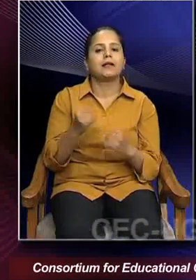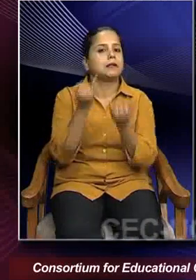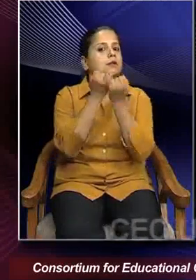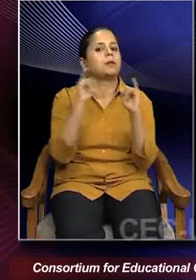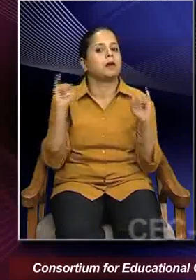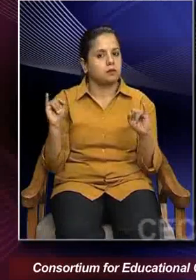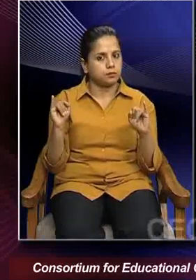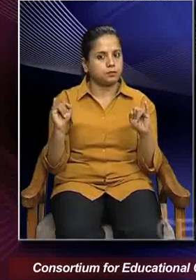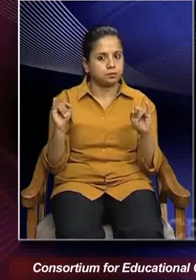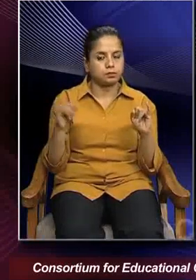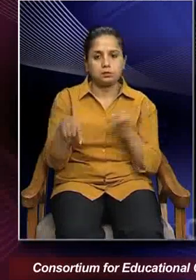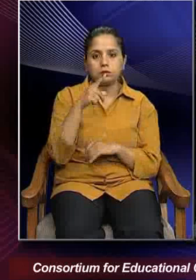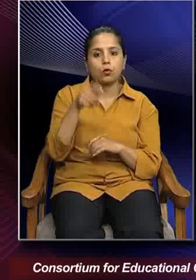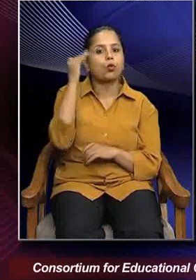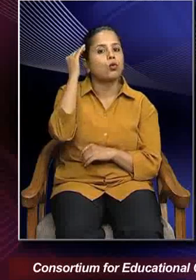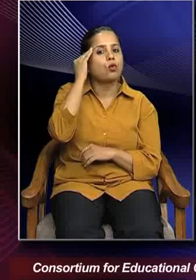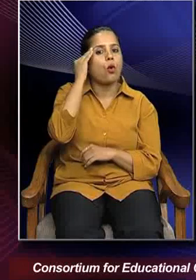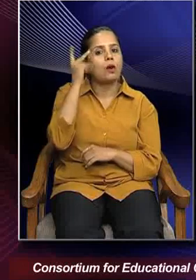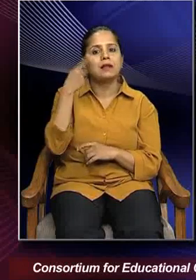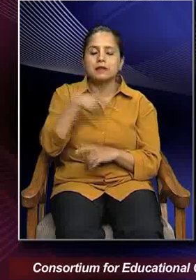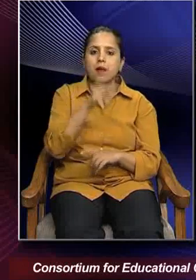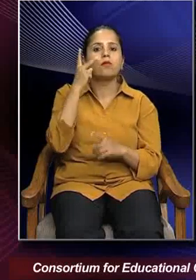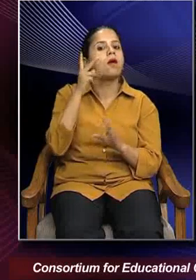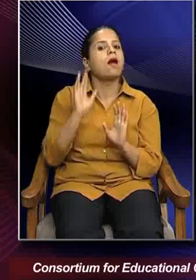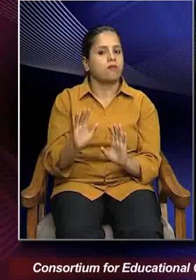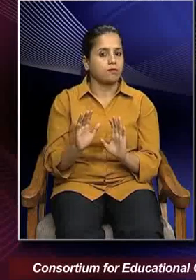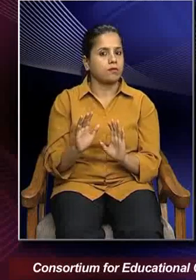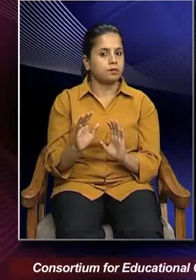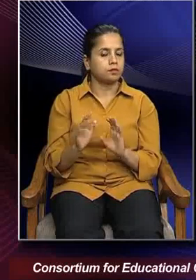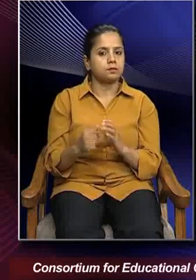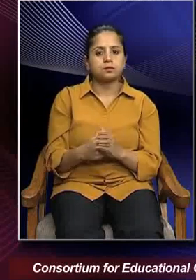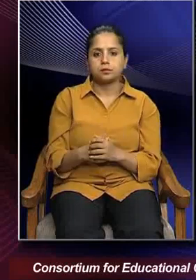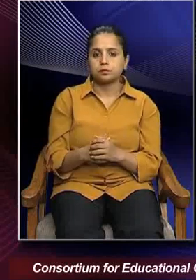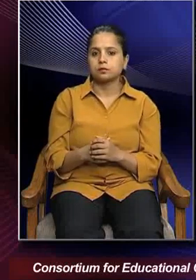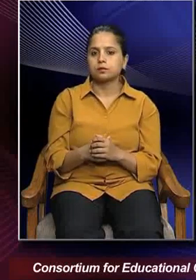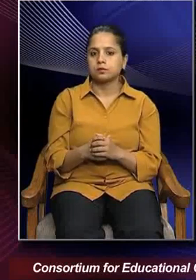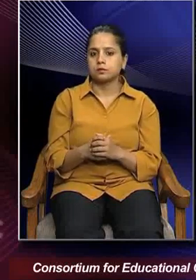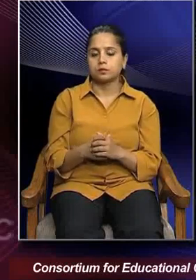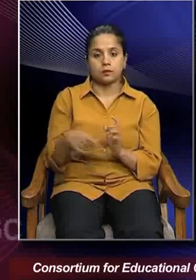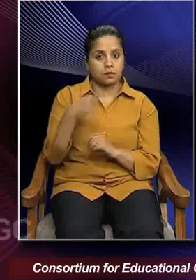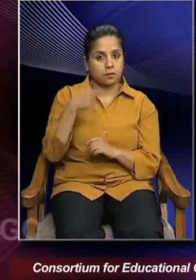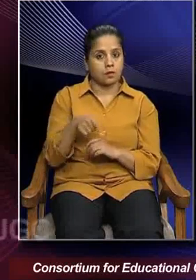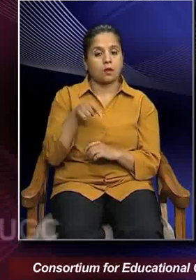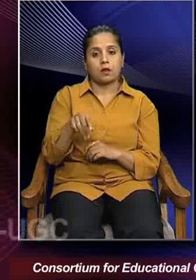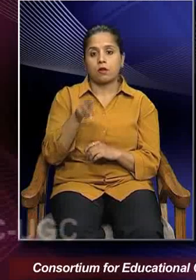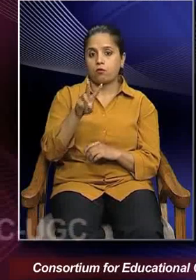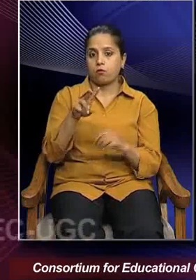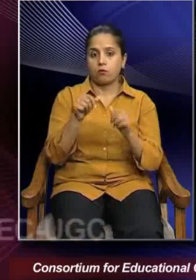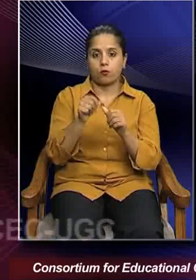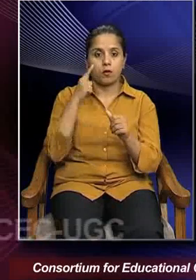independently of the knowledge itself. Fine. And in